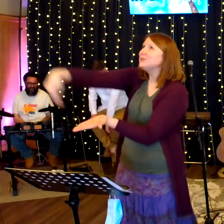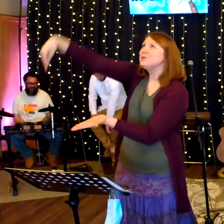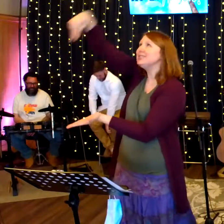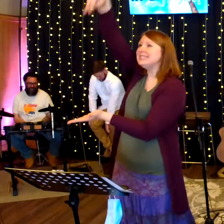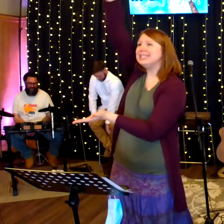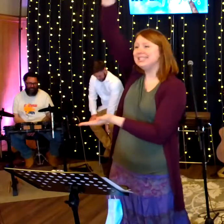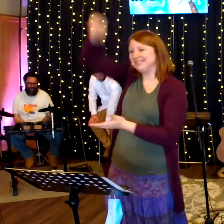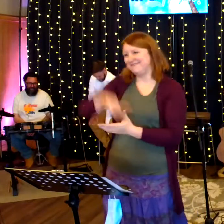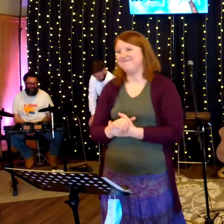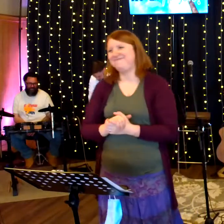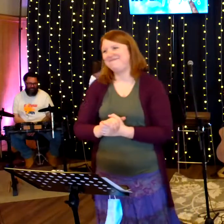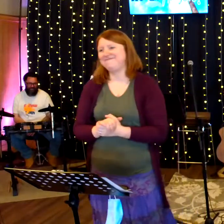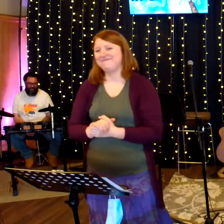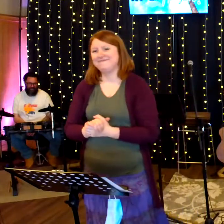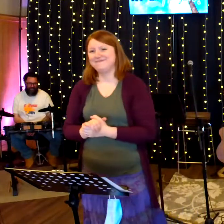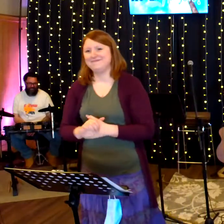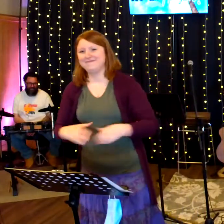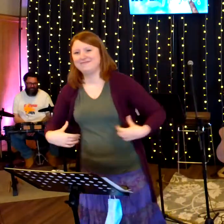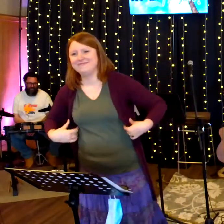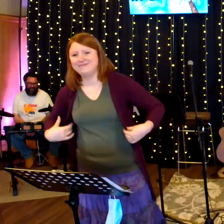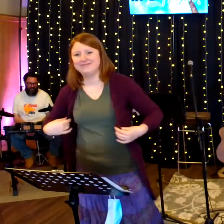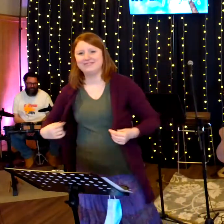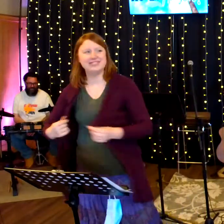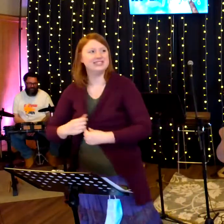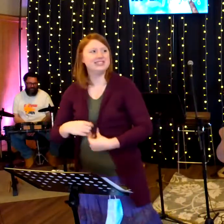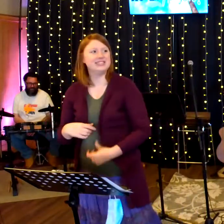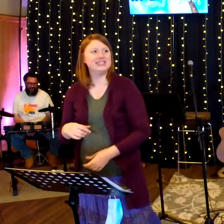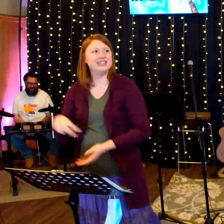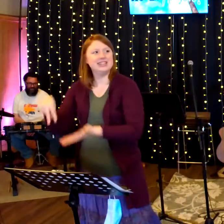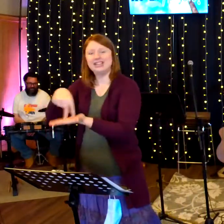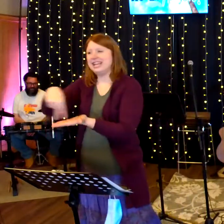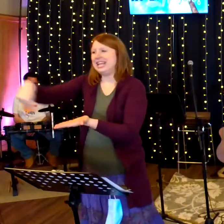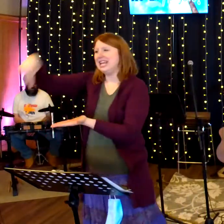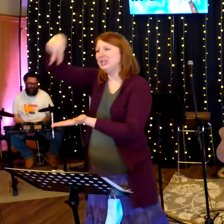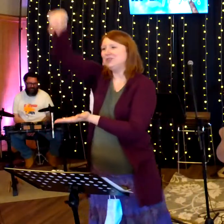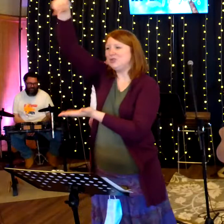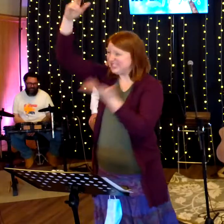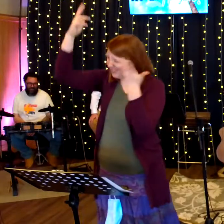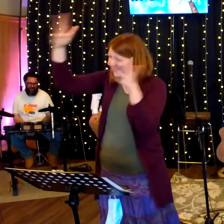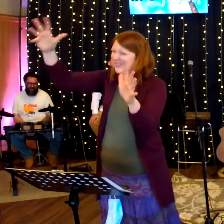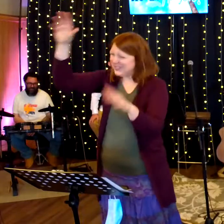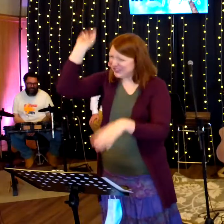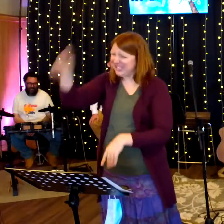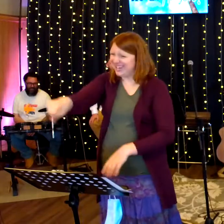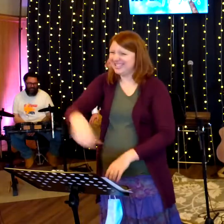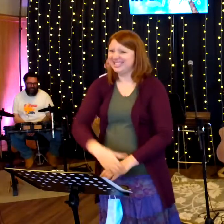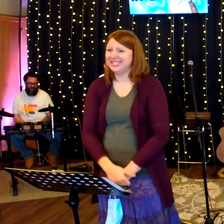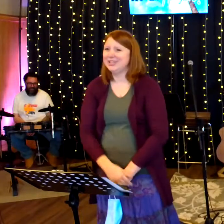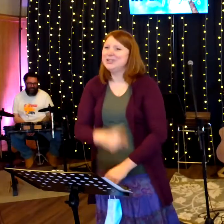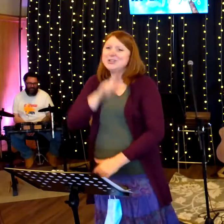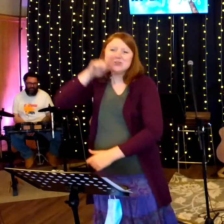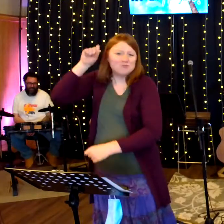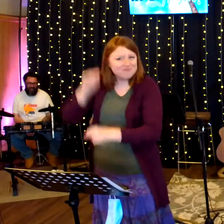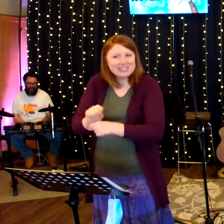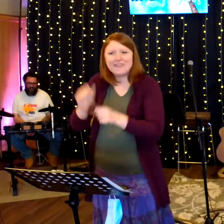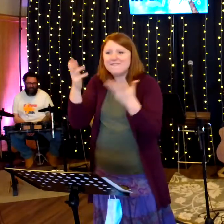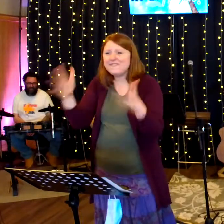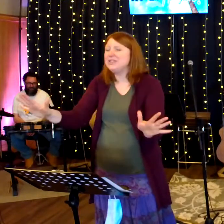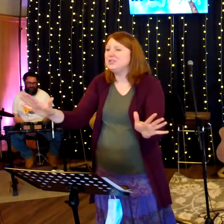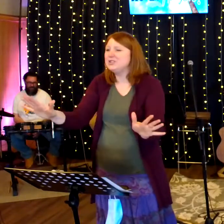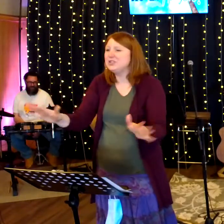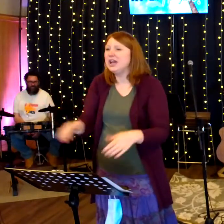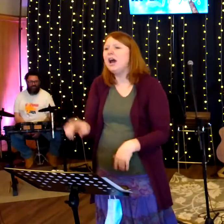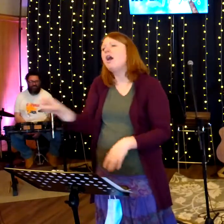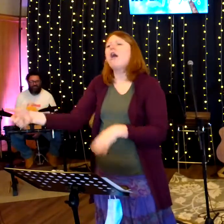Excellent. Very good. Some of you know that. That's the appropriate response, by the way. He is risen indeed. In other words, he is truly risen. What's another name